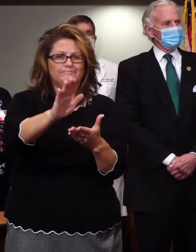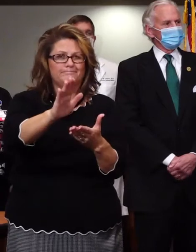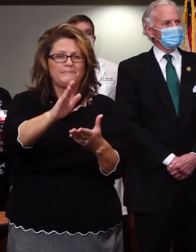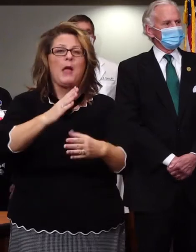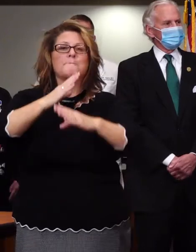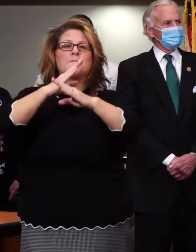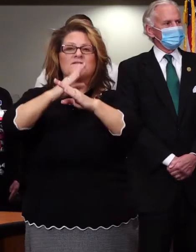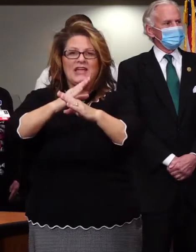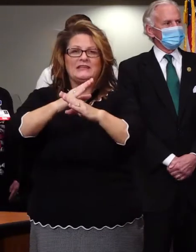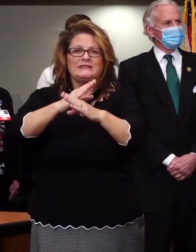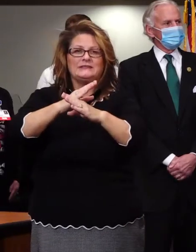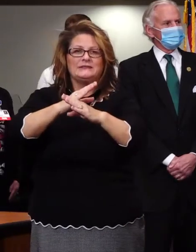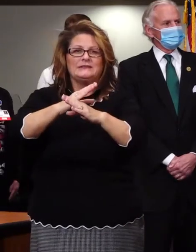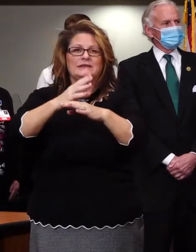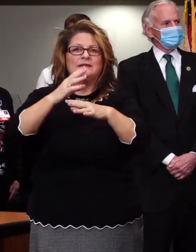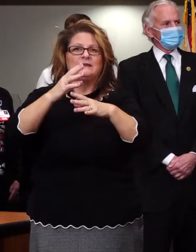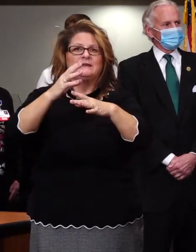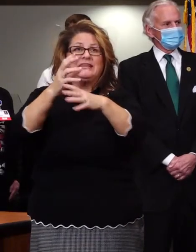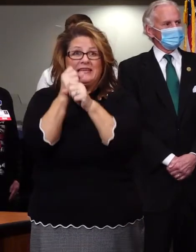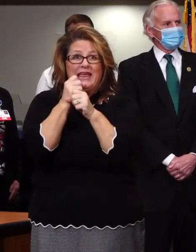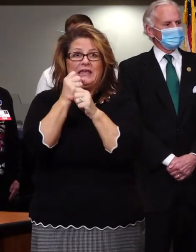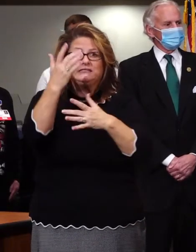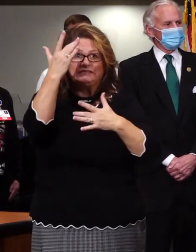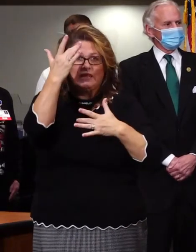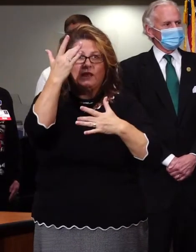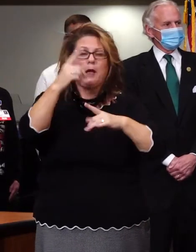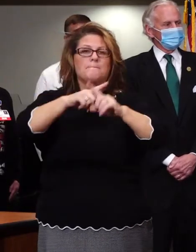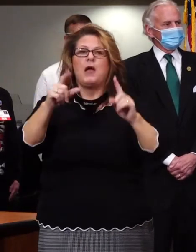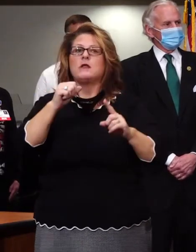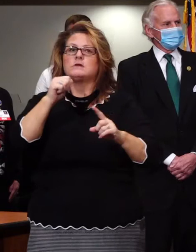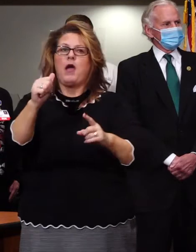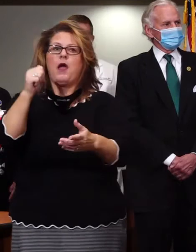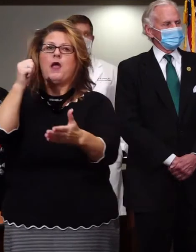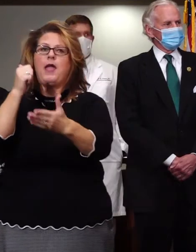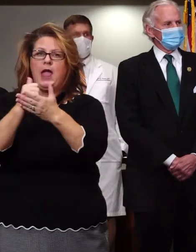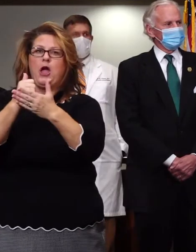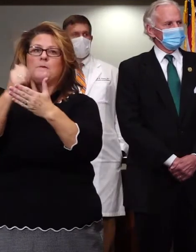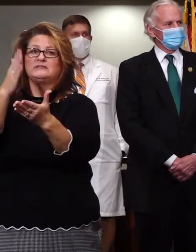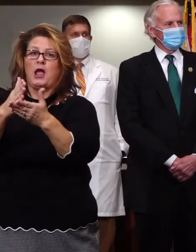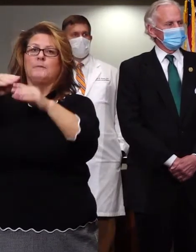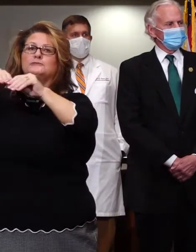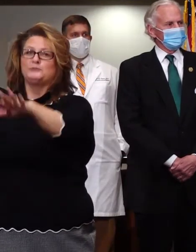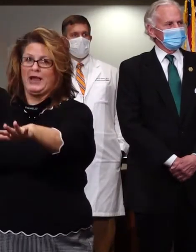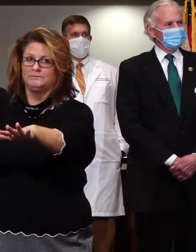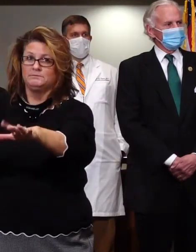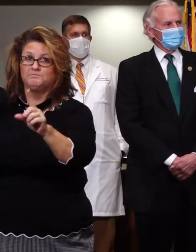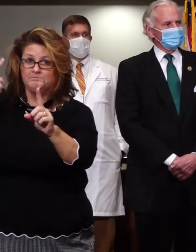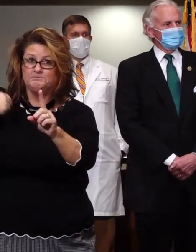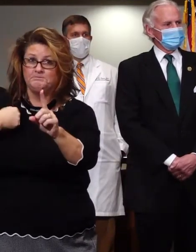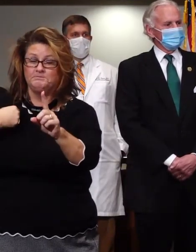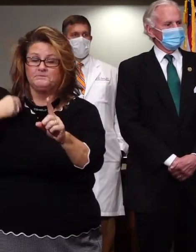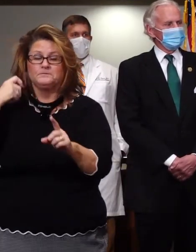but the vaccines don't prevent against the spread of the virus. All of us, even after we receive COVID-19 vaccine, will